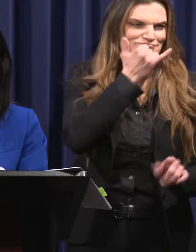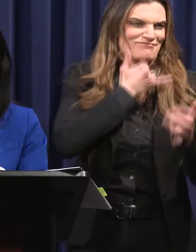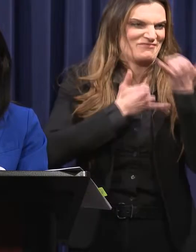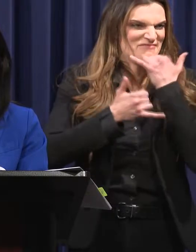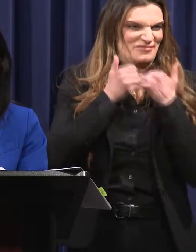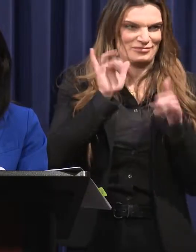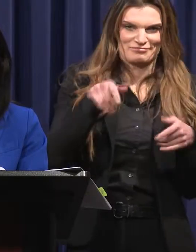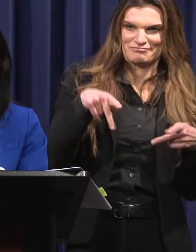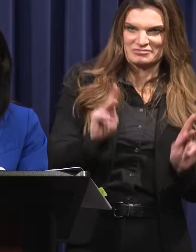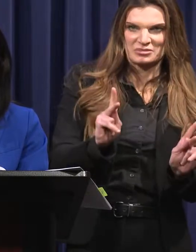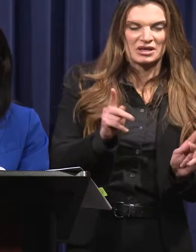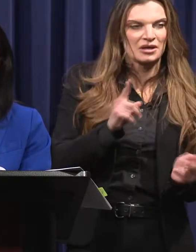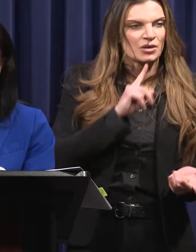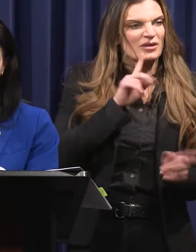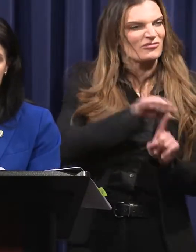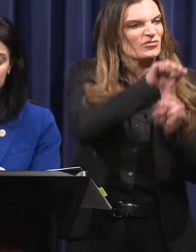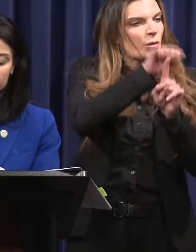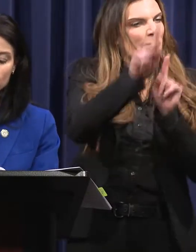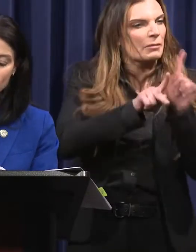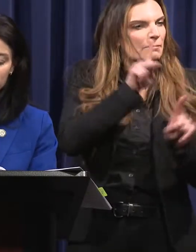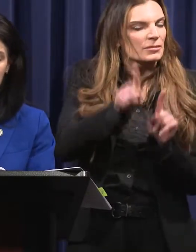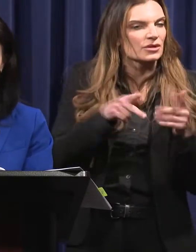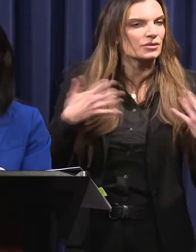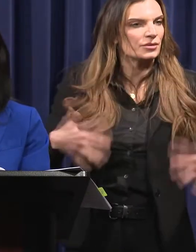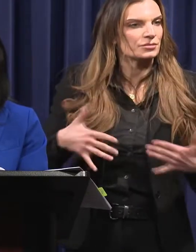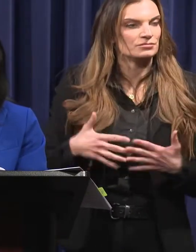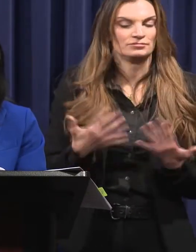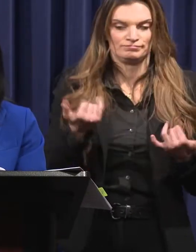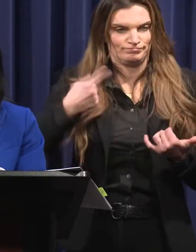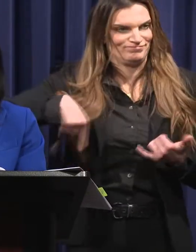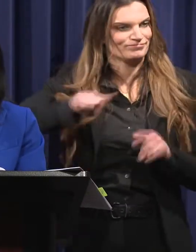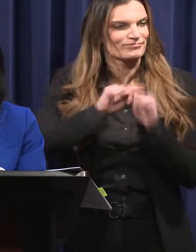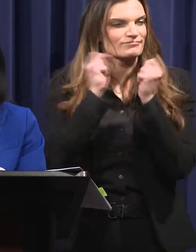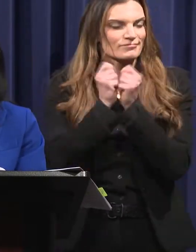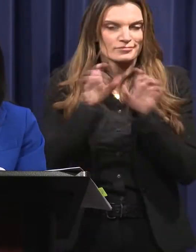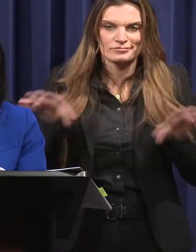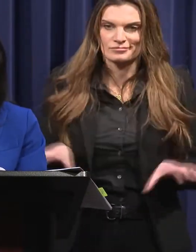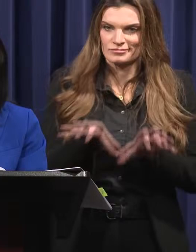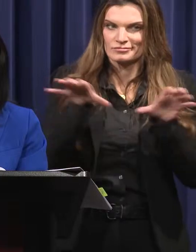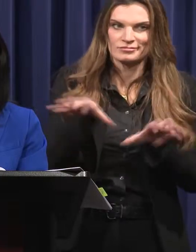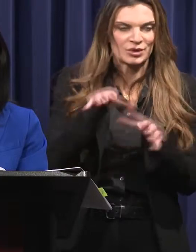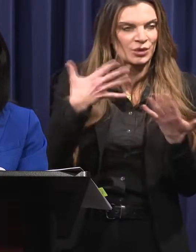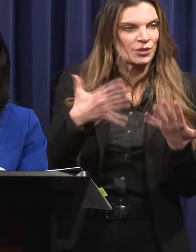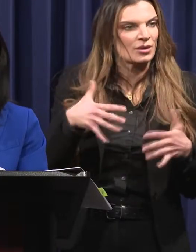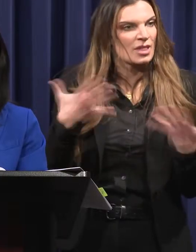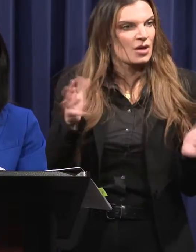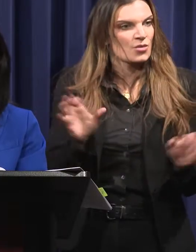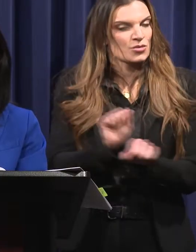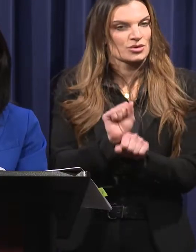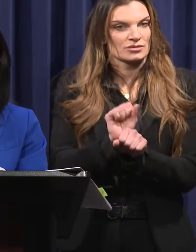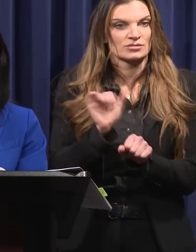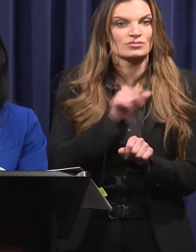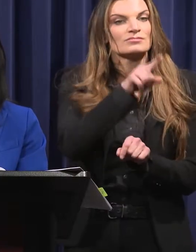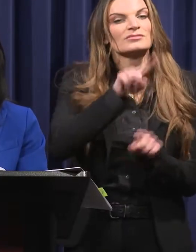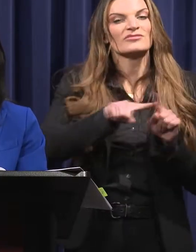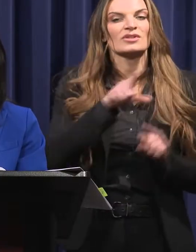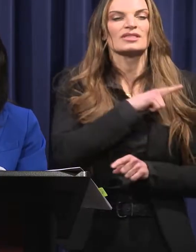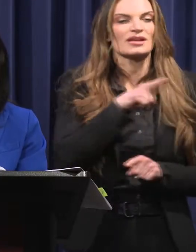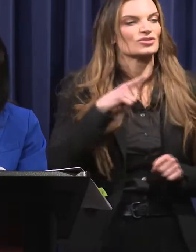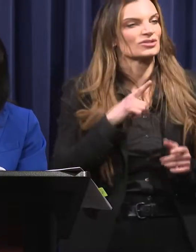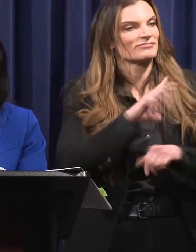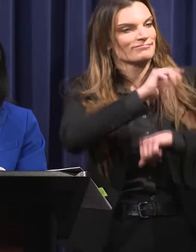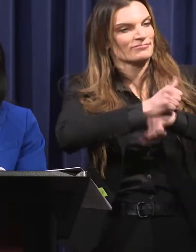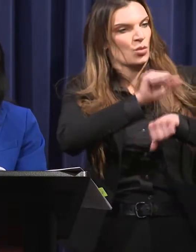has allowed. As my teams work these investigations, we're also meeting with the legislative work groups that have been formed